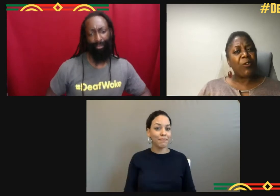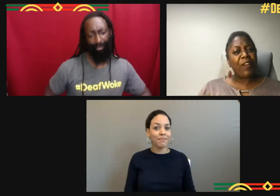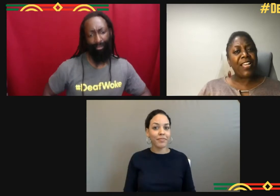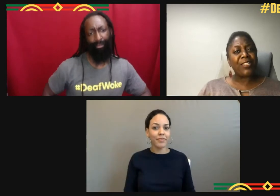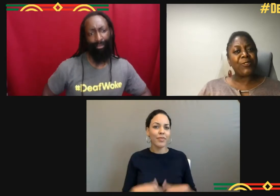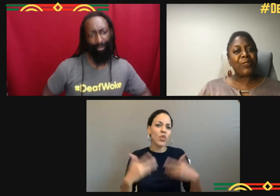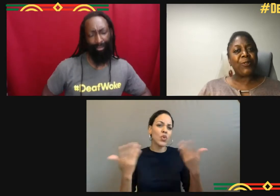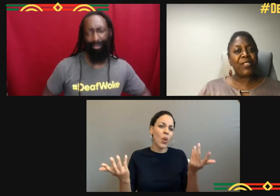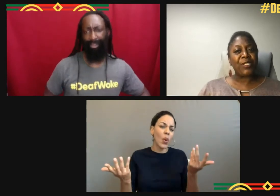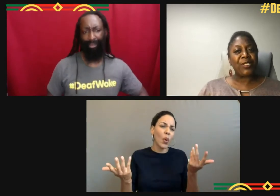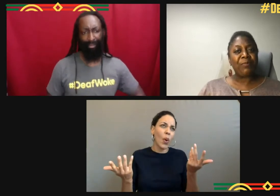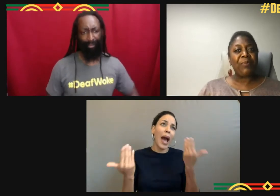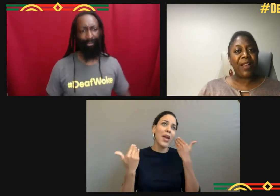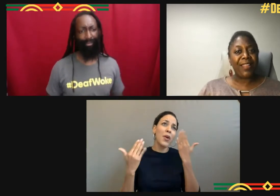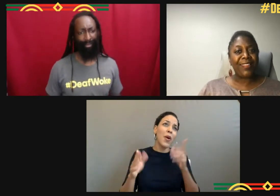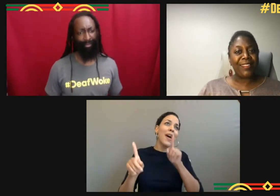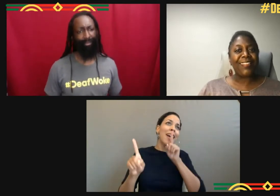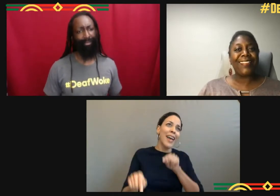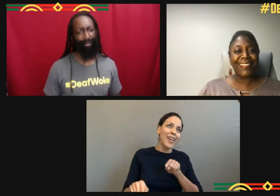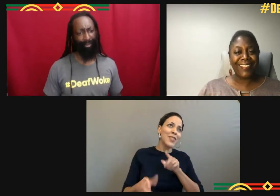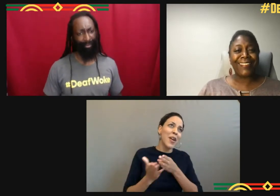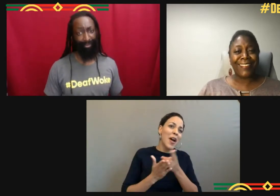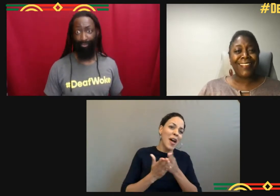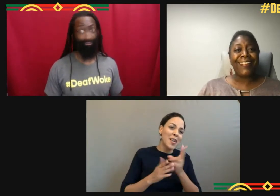So I don't know if I answered your question, but